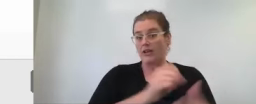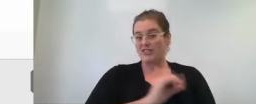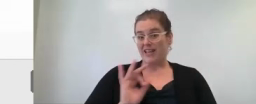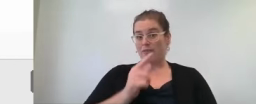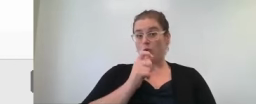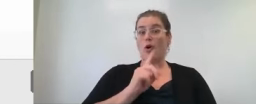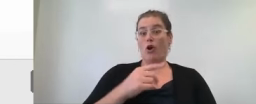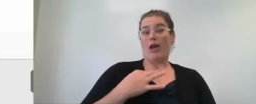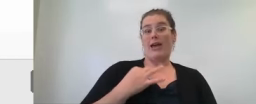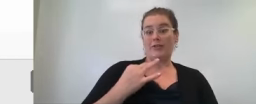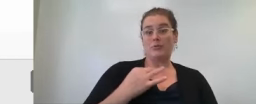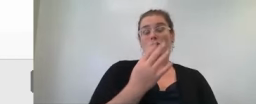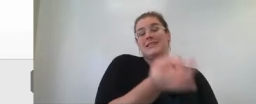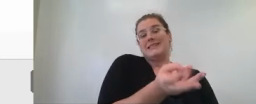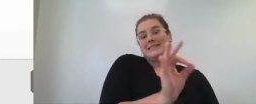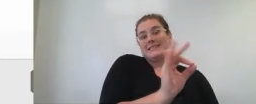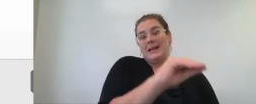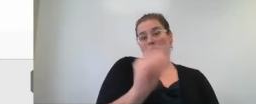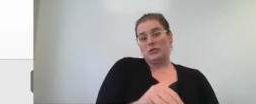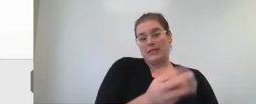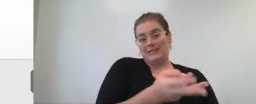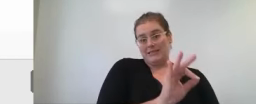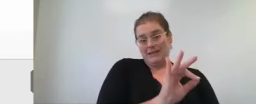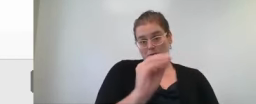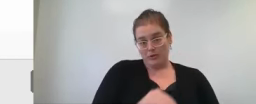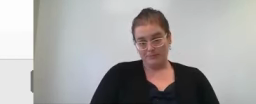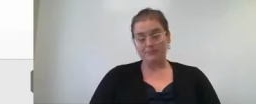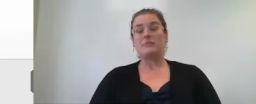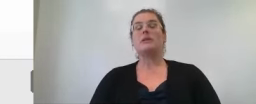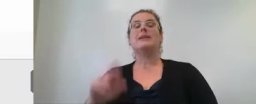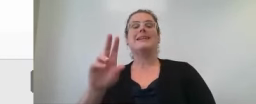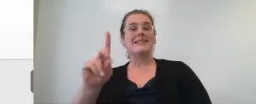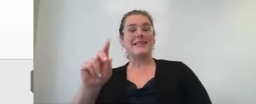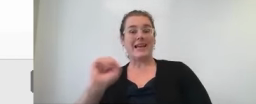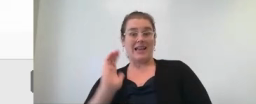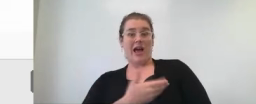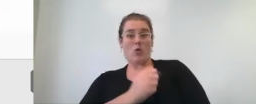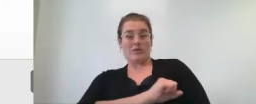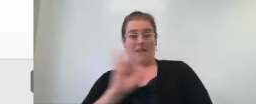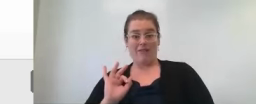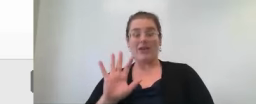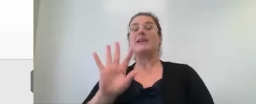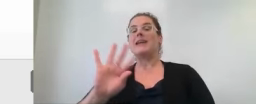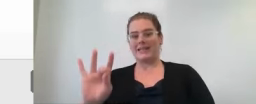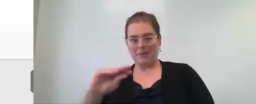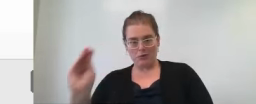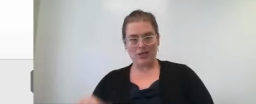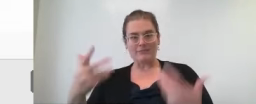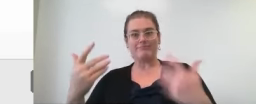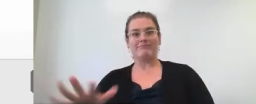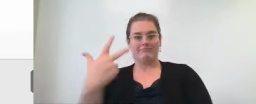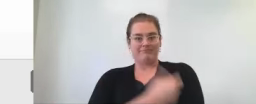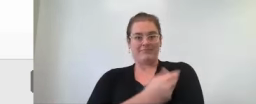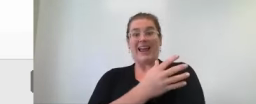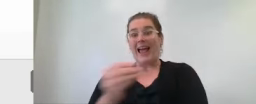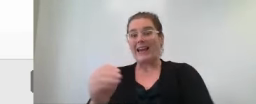eligible, we're at 69%. DDS staff, 98% have vaccinations and